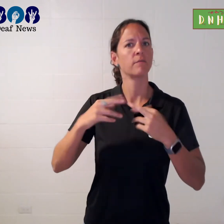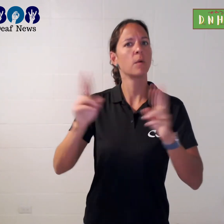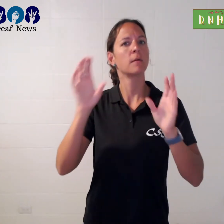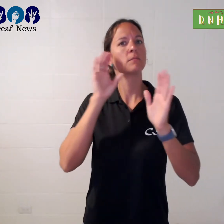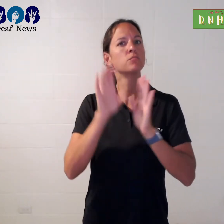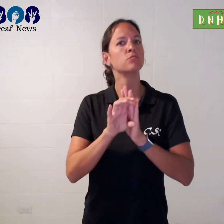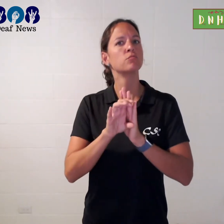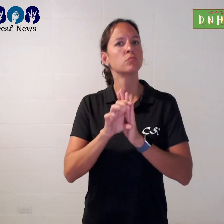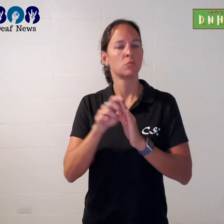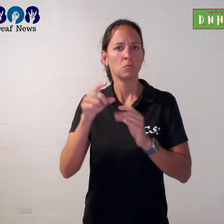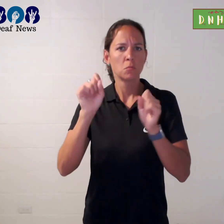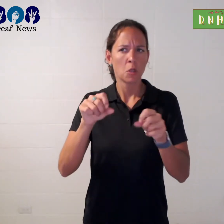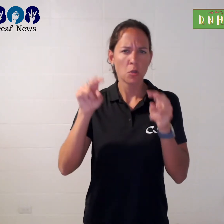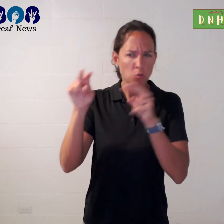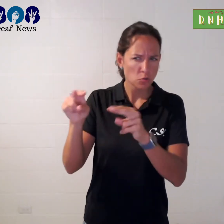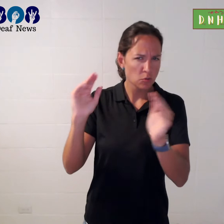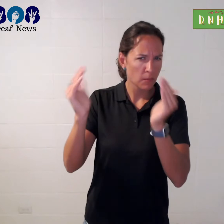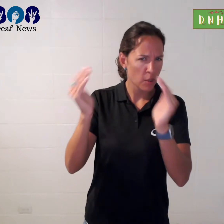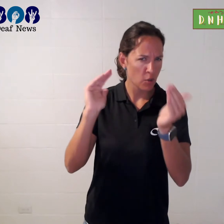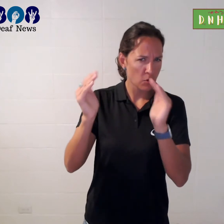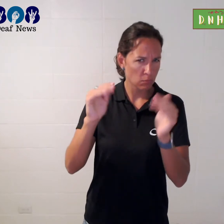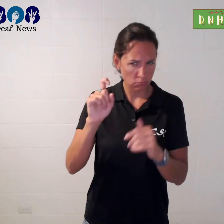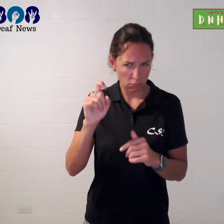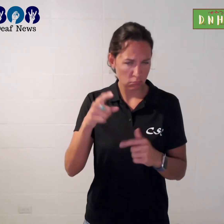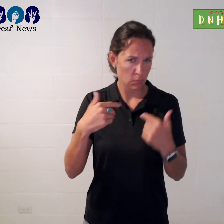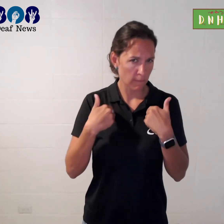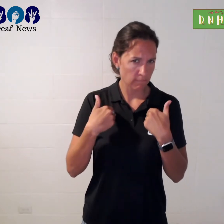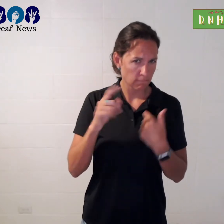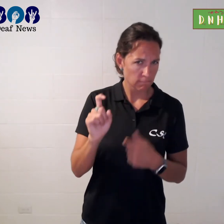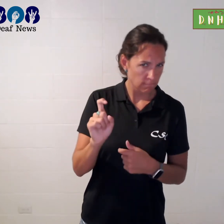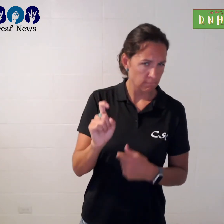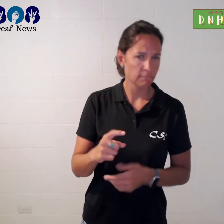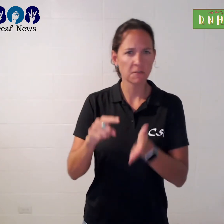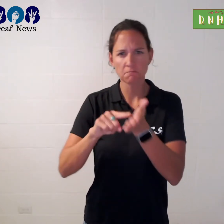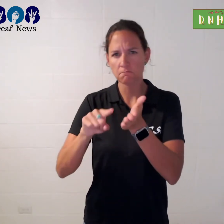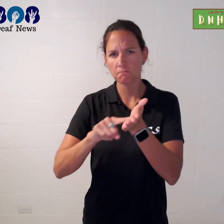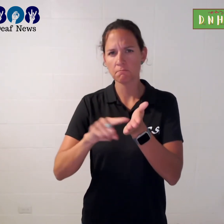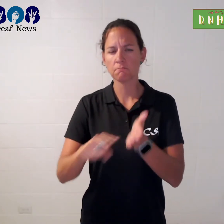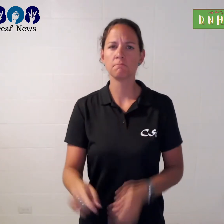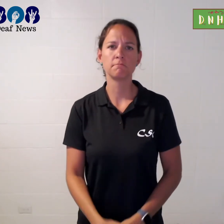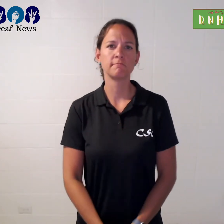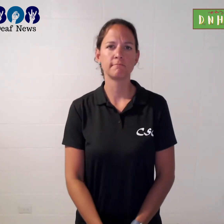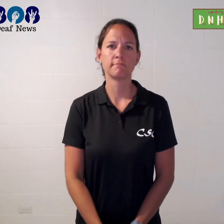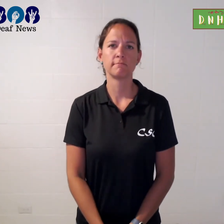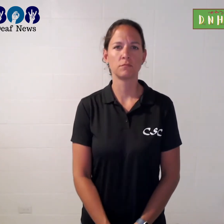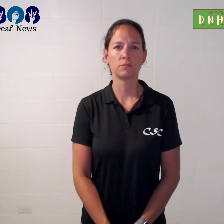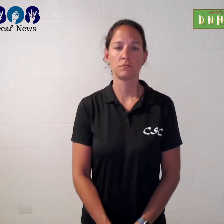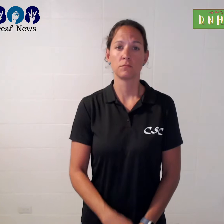check out CDC's website. They have pictures to help you to compare if you have